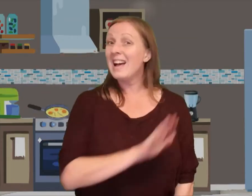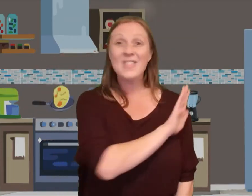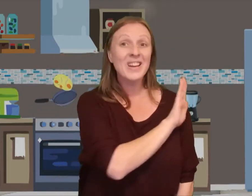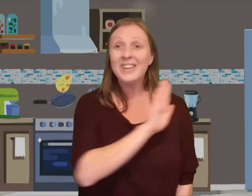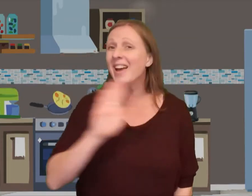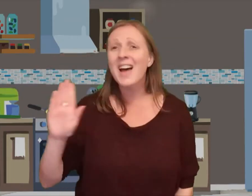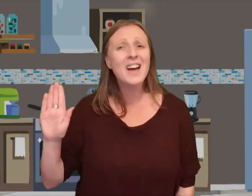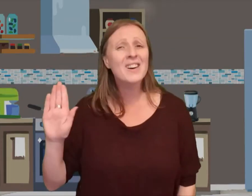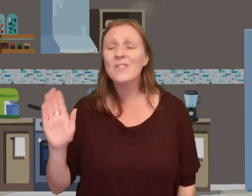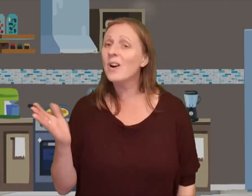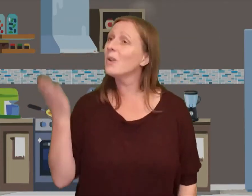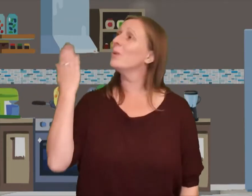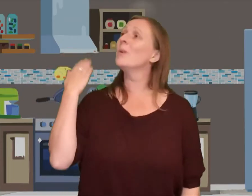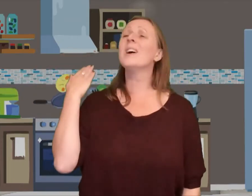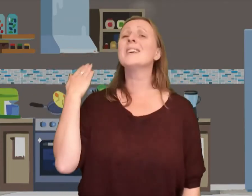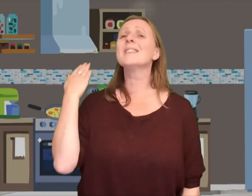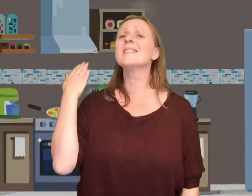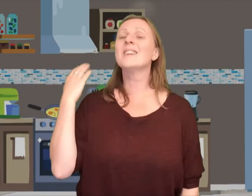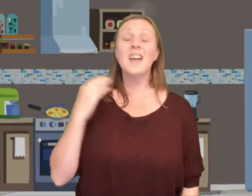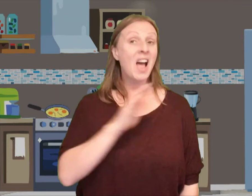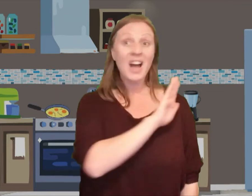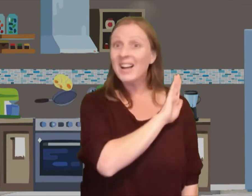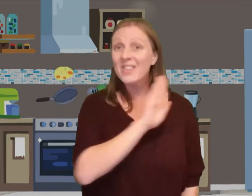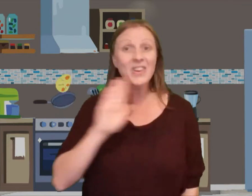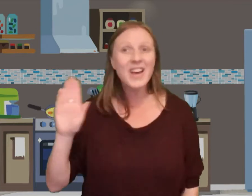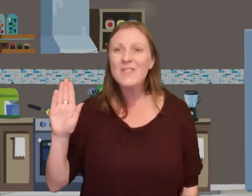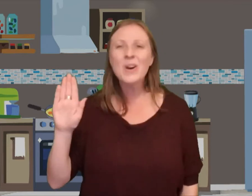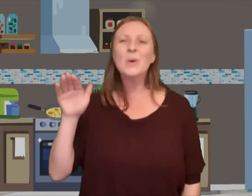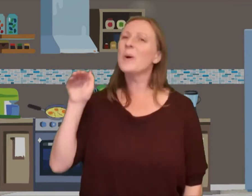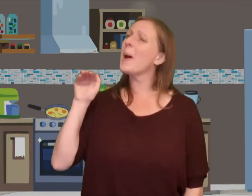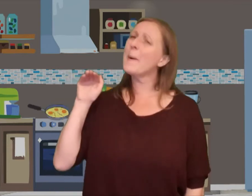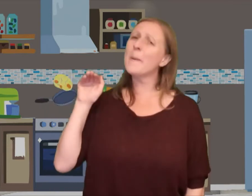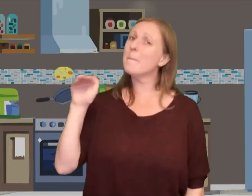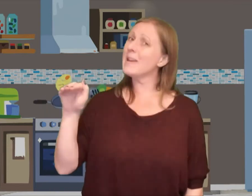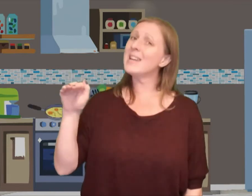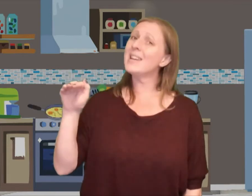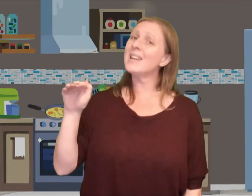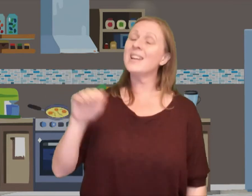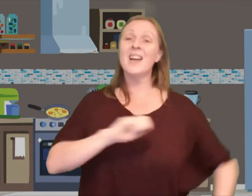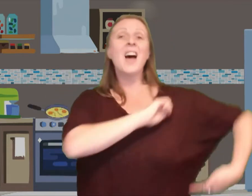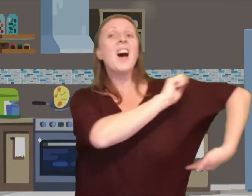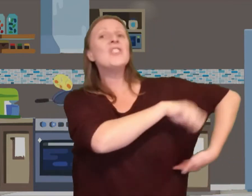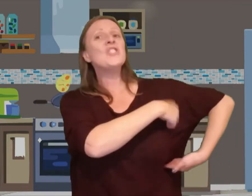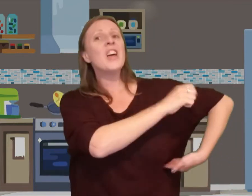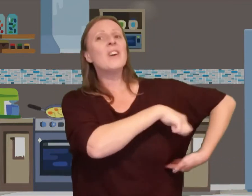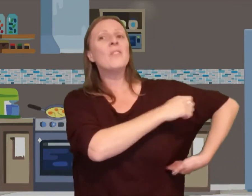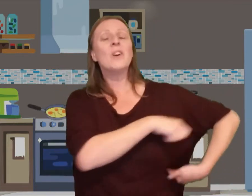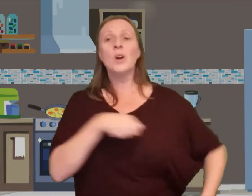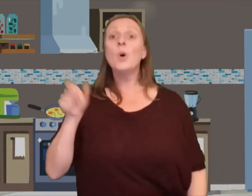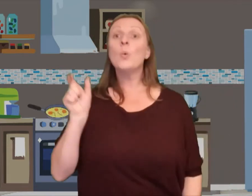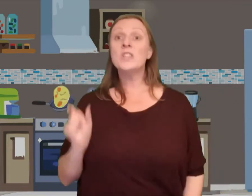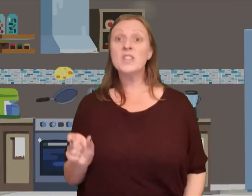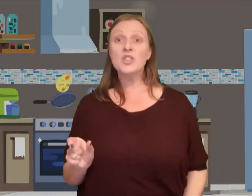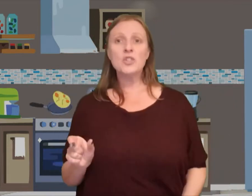And there never was, and there never will be, a chef with such